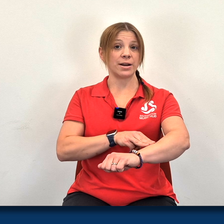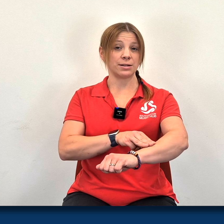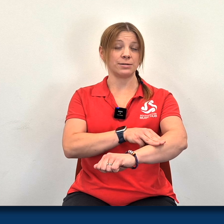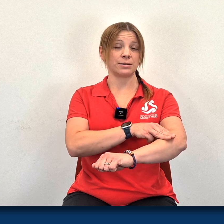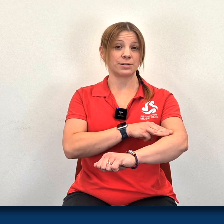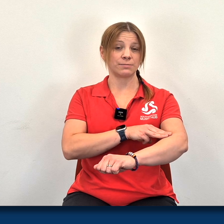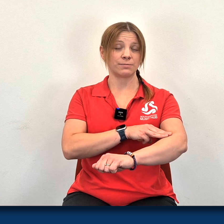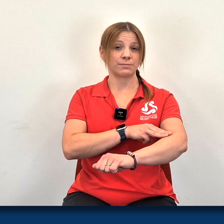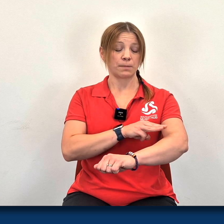miles,